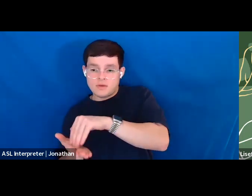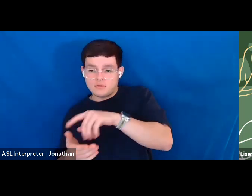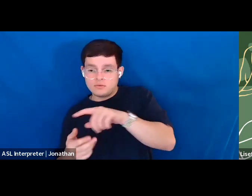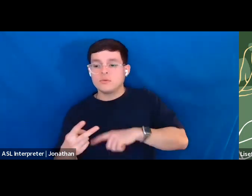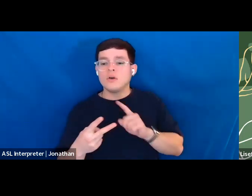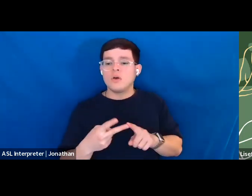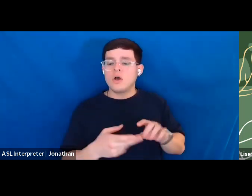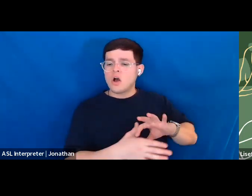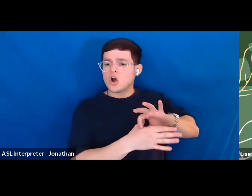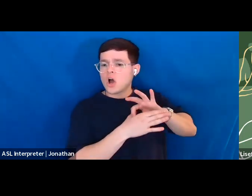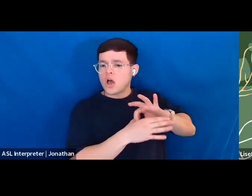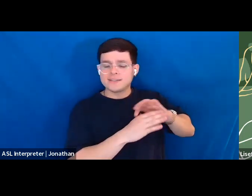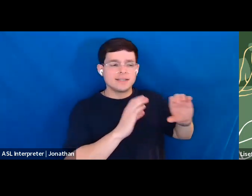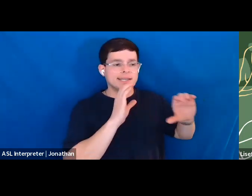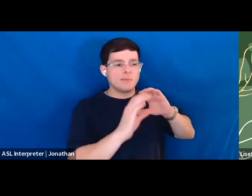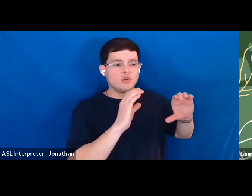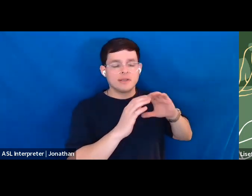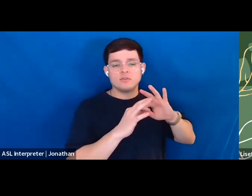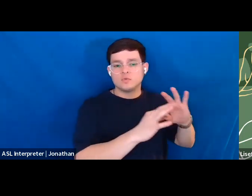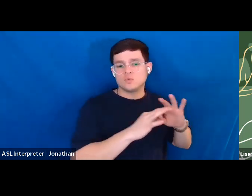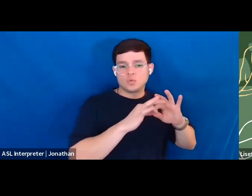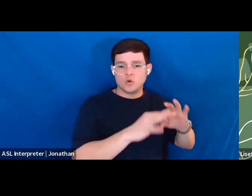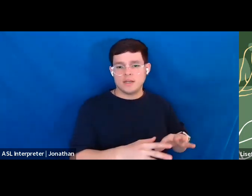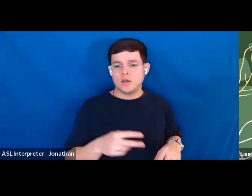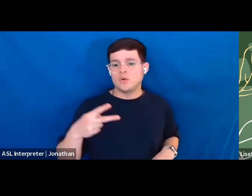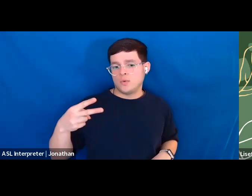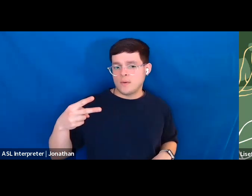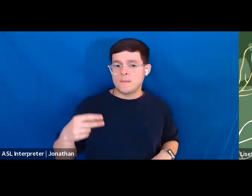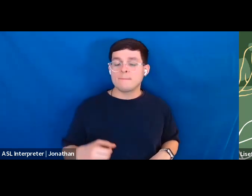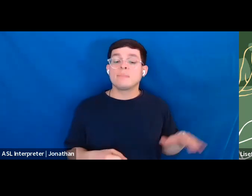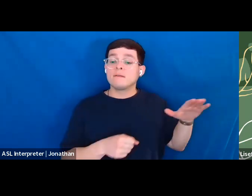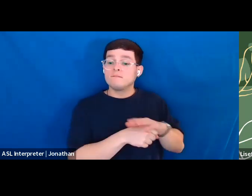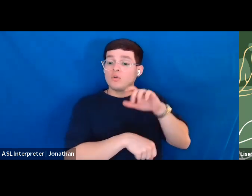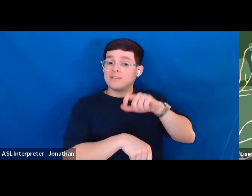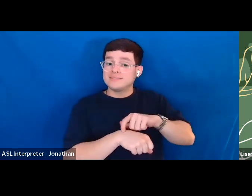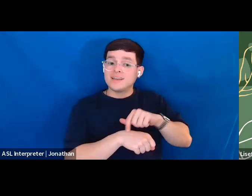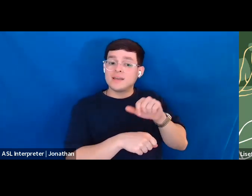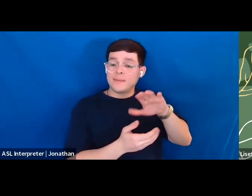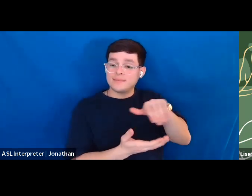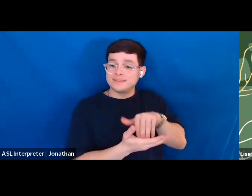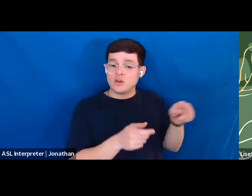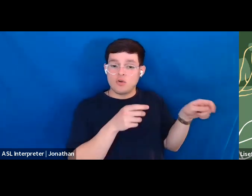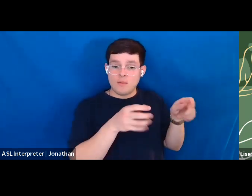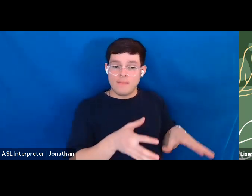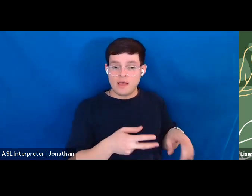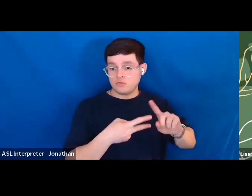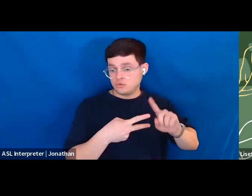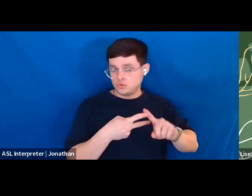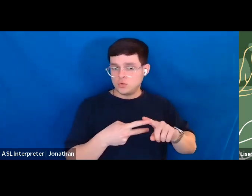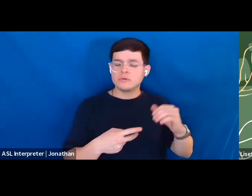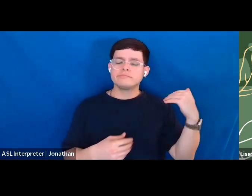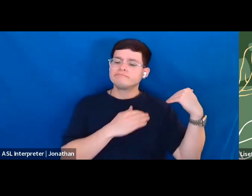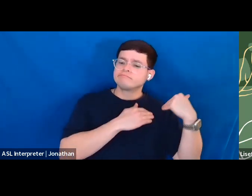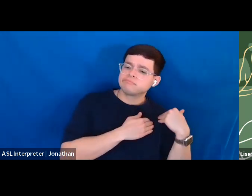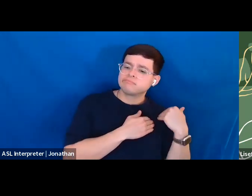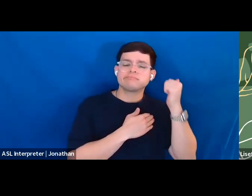and communications coordinator. The full-time center manager will manage the daily